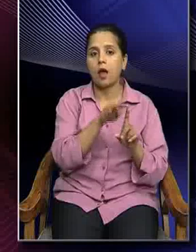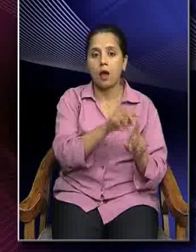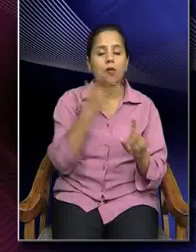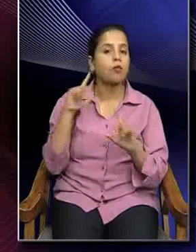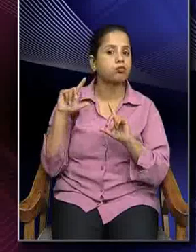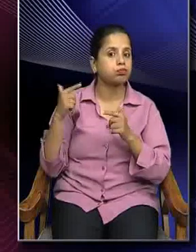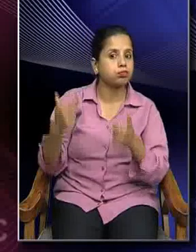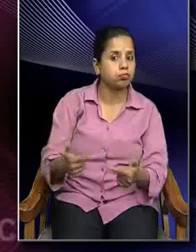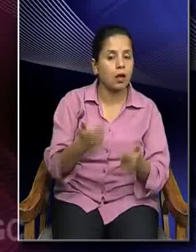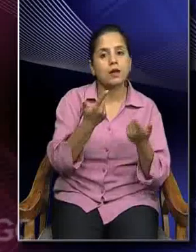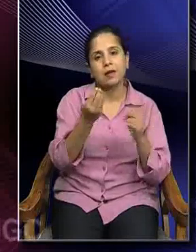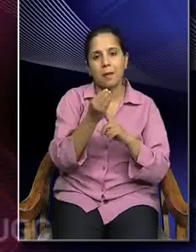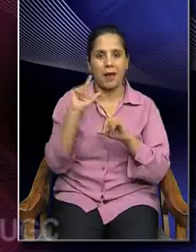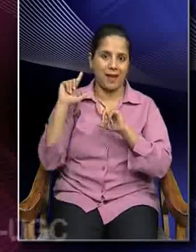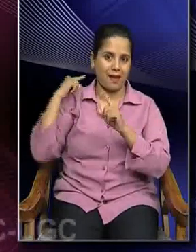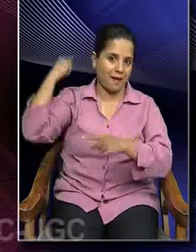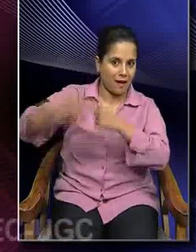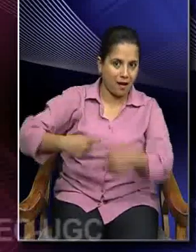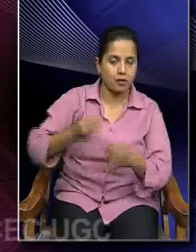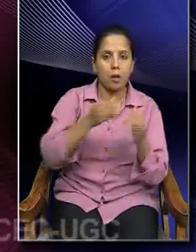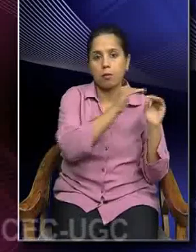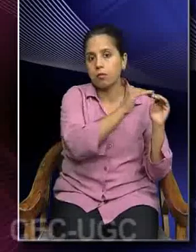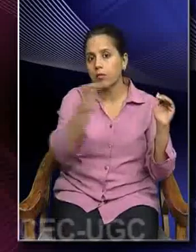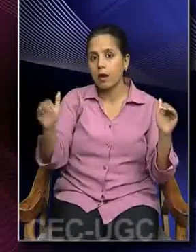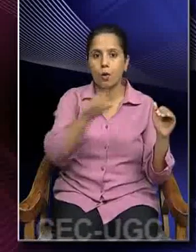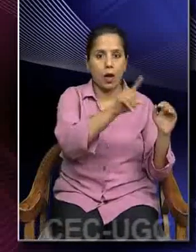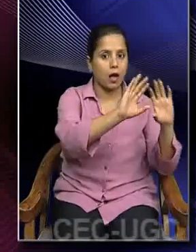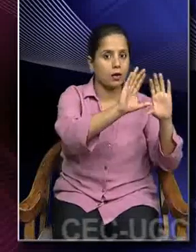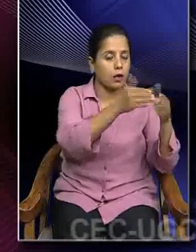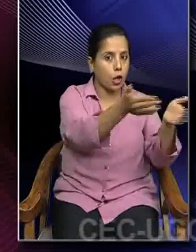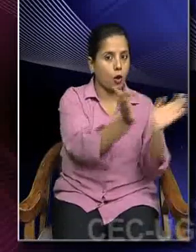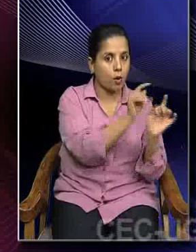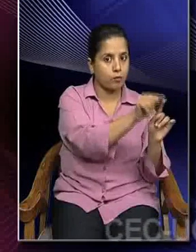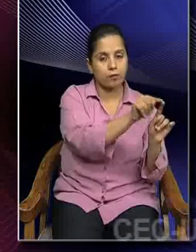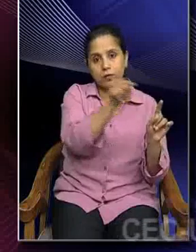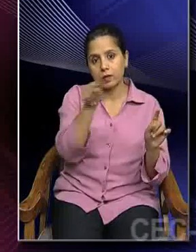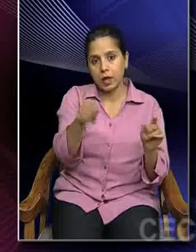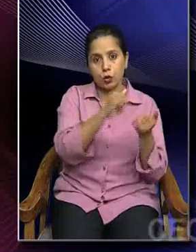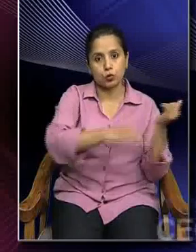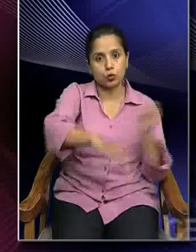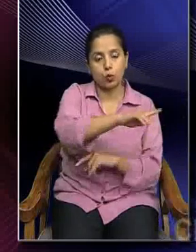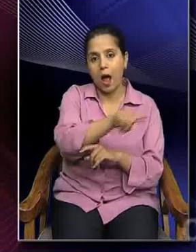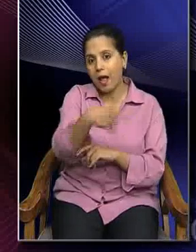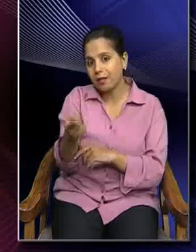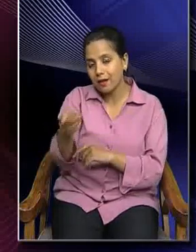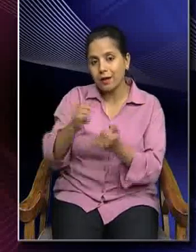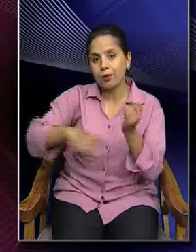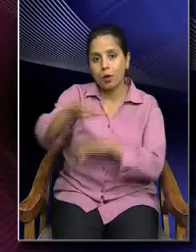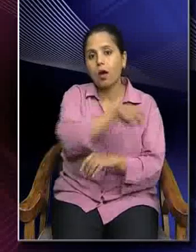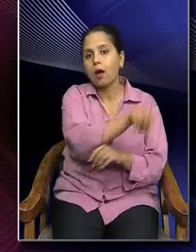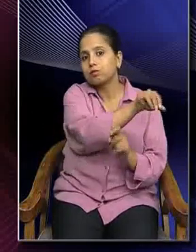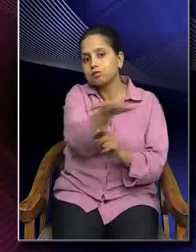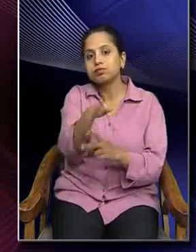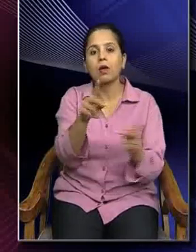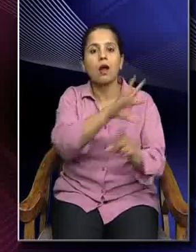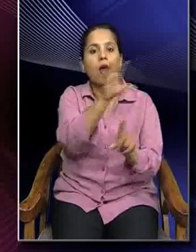travels horizontally, that is from one community or society to another. So we